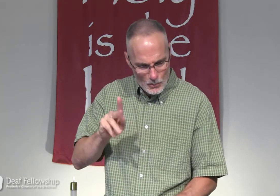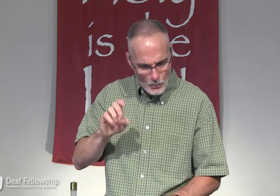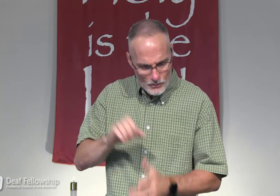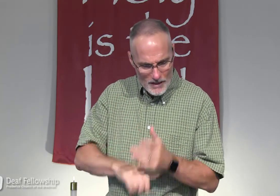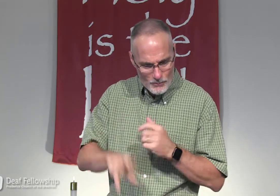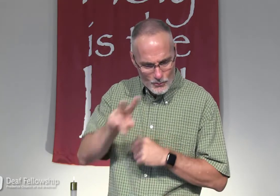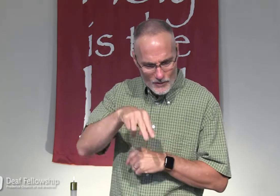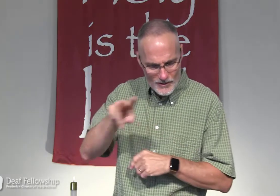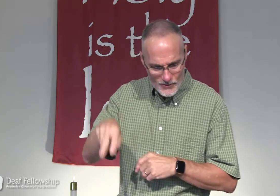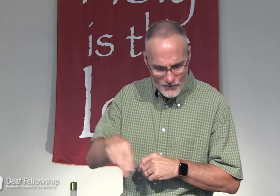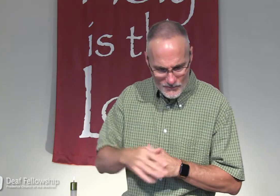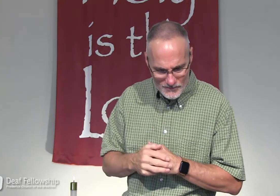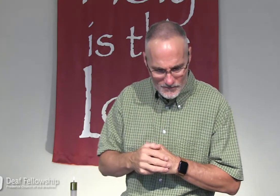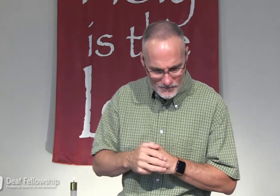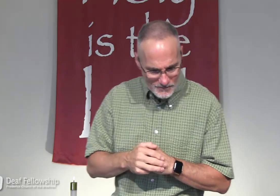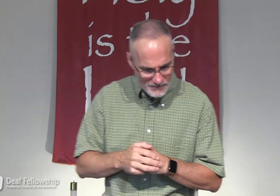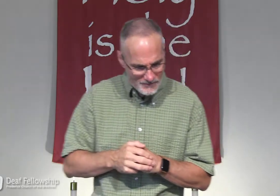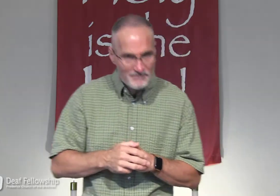protected him. Look at Luke chapter 22.